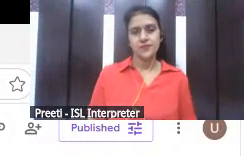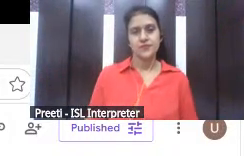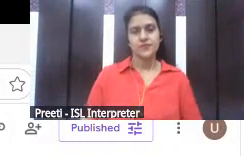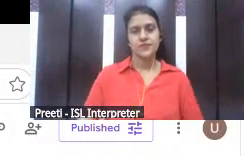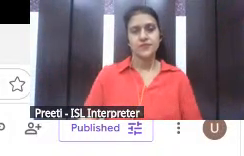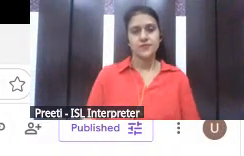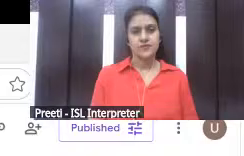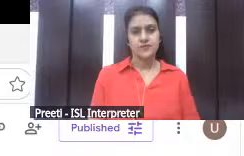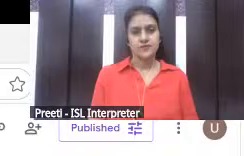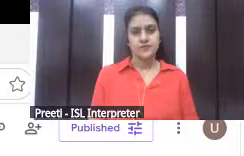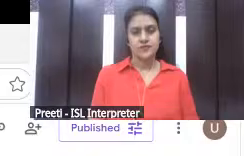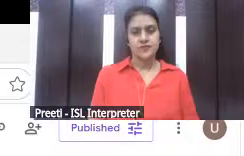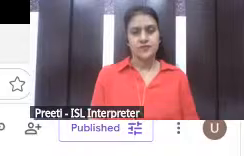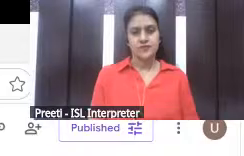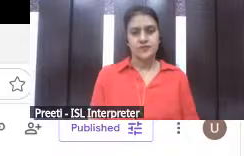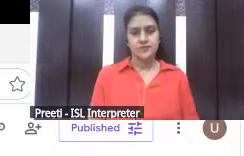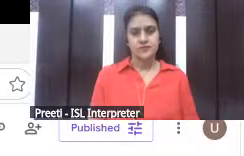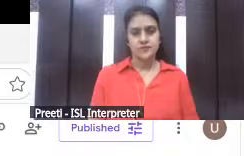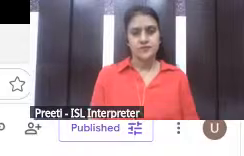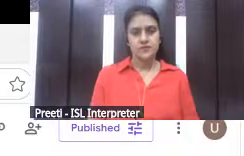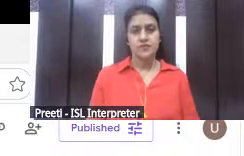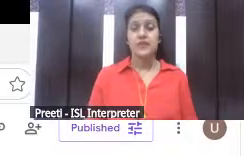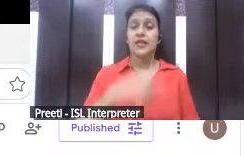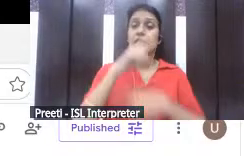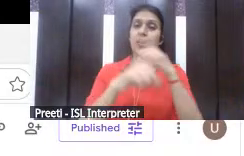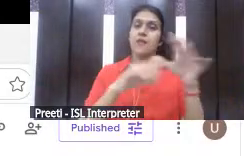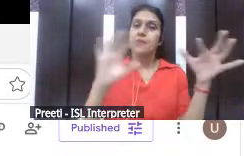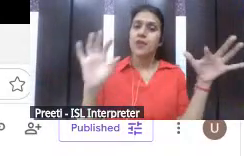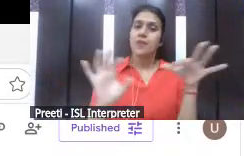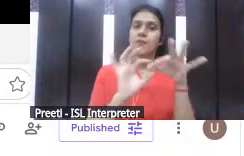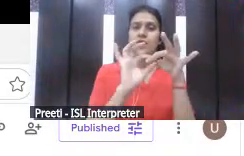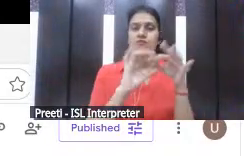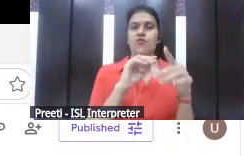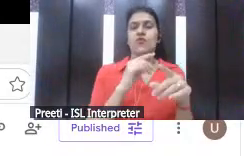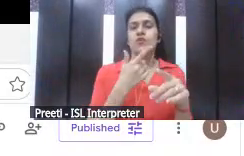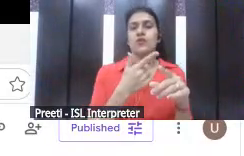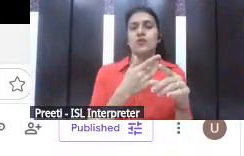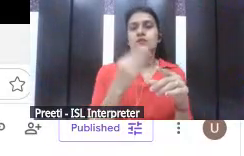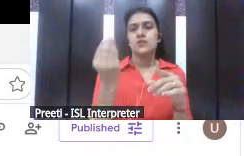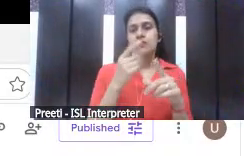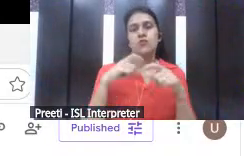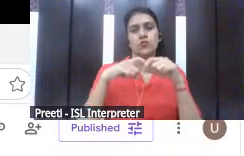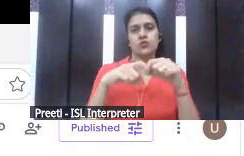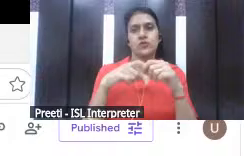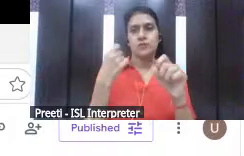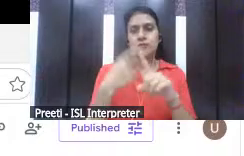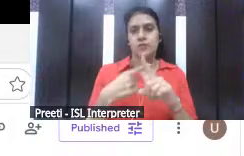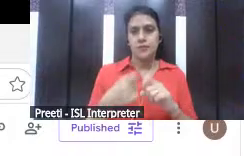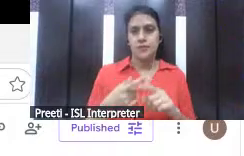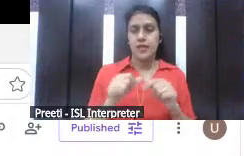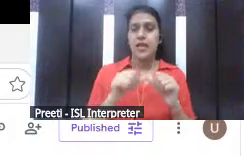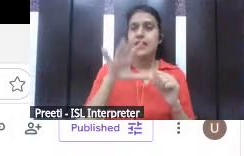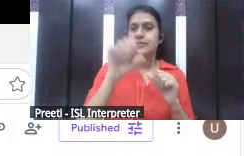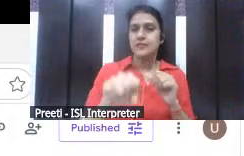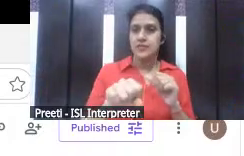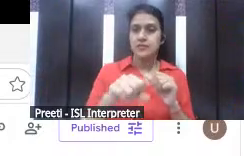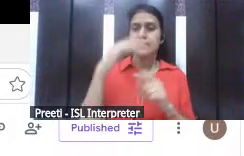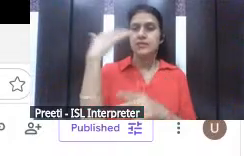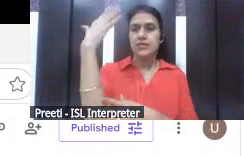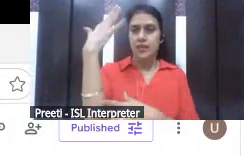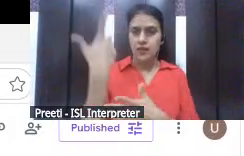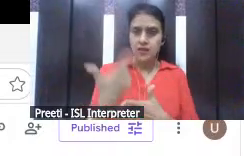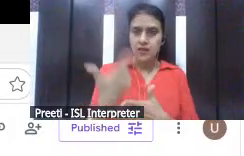Here are some more company-specific questions asking about which accessibility standards or guidelines are kept in